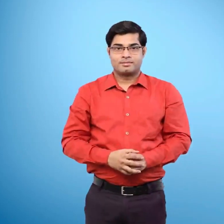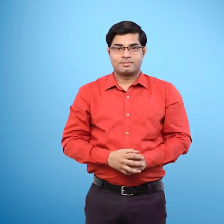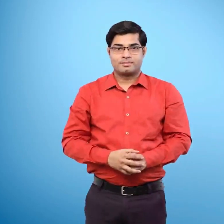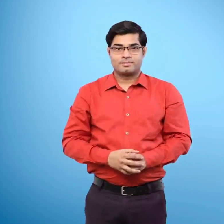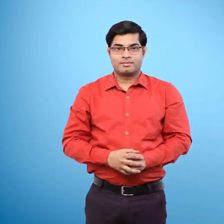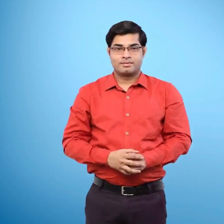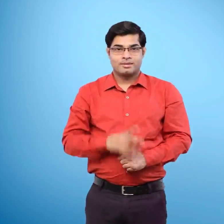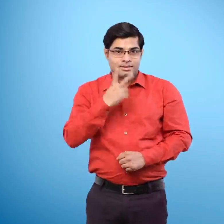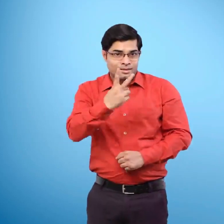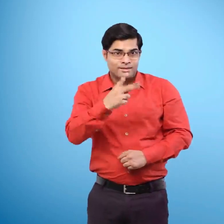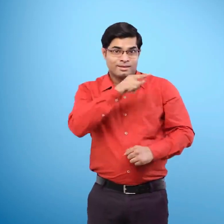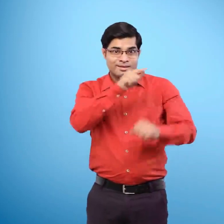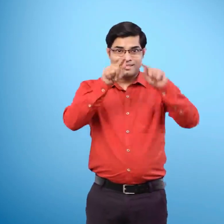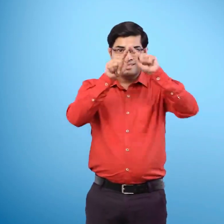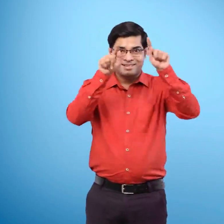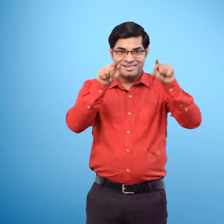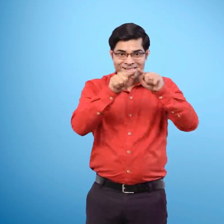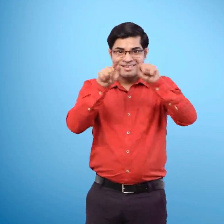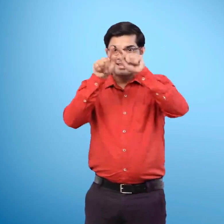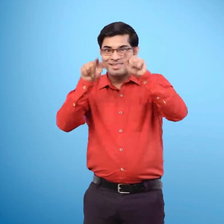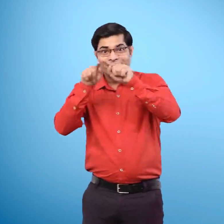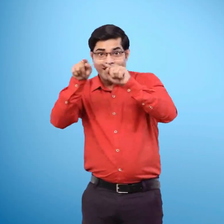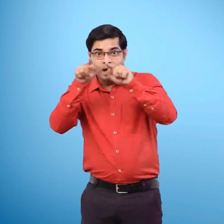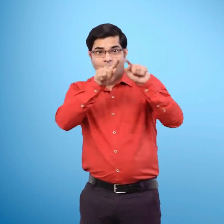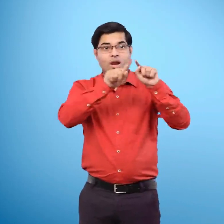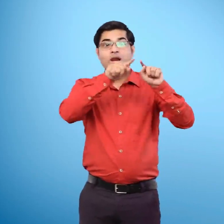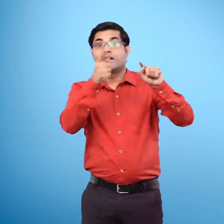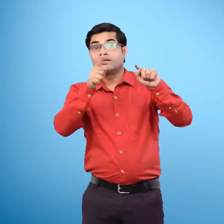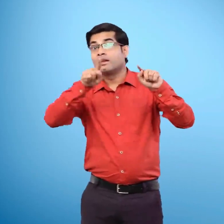Read and write what comes next.